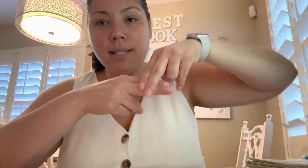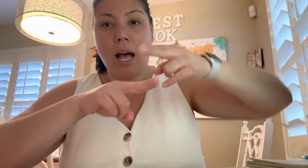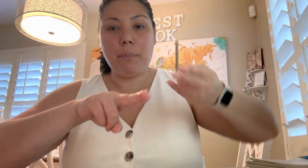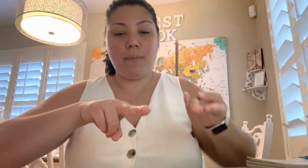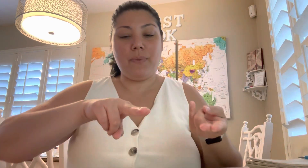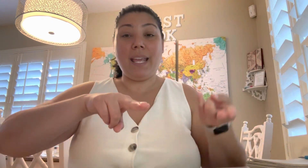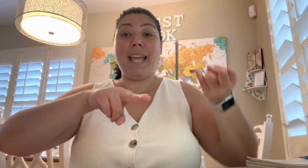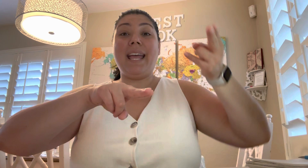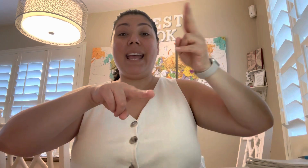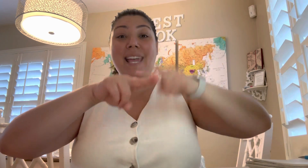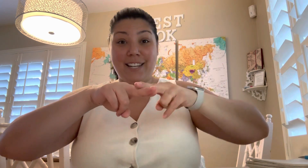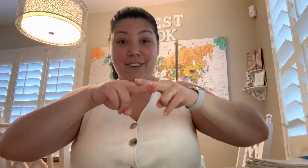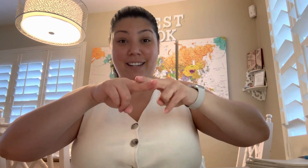top. Increase.